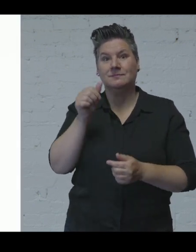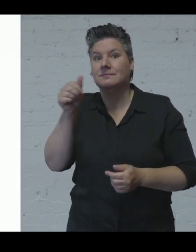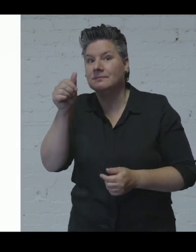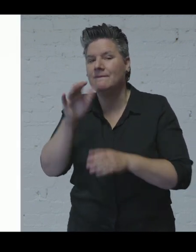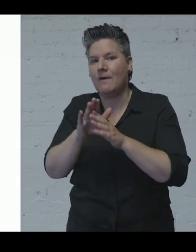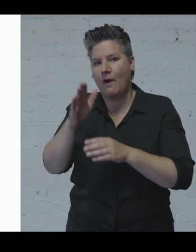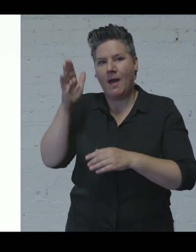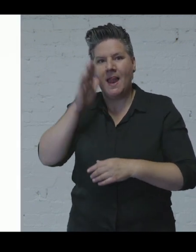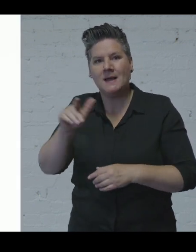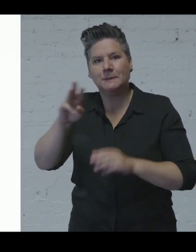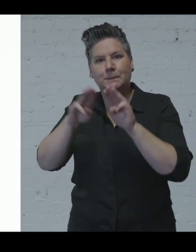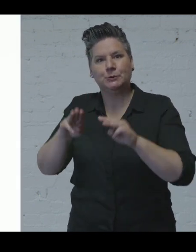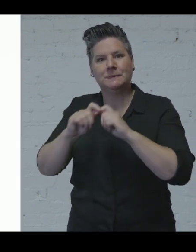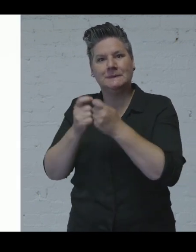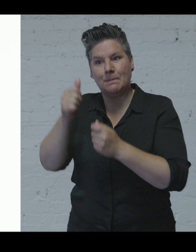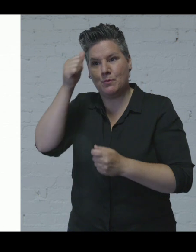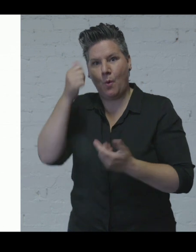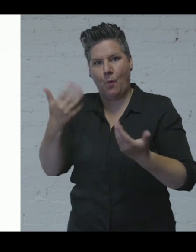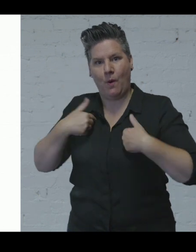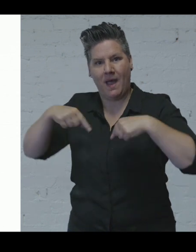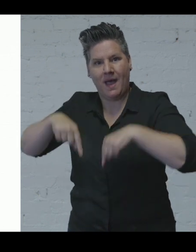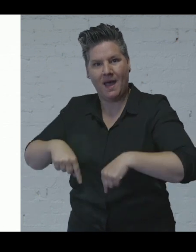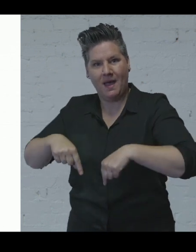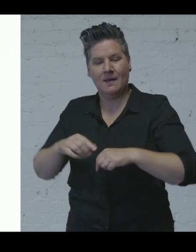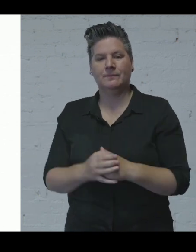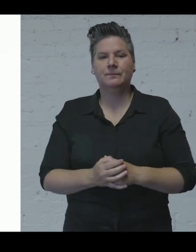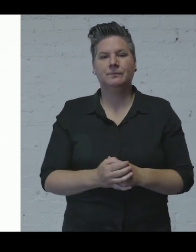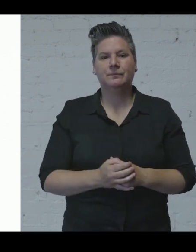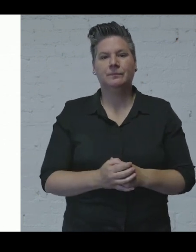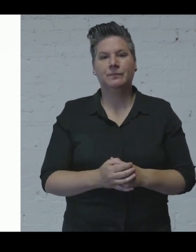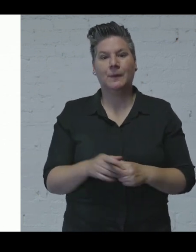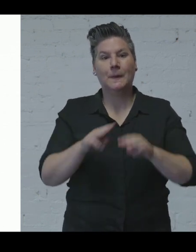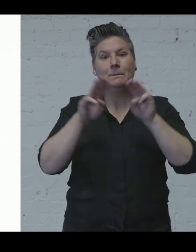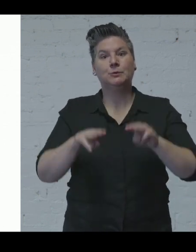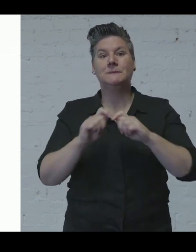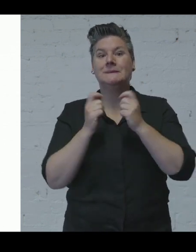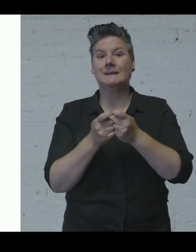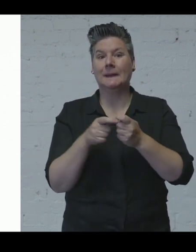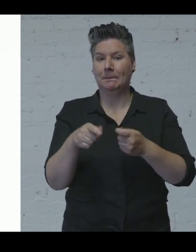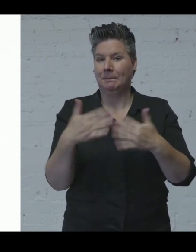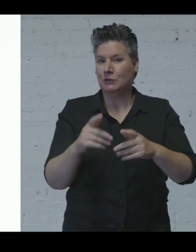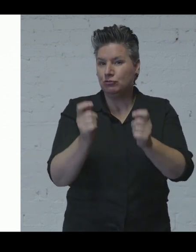museum team have been trained to deal with emergencies, and they will support you with leaving the building.